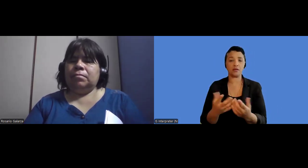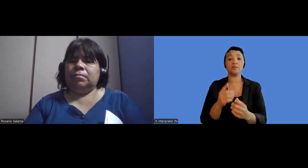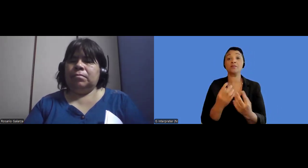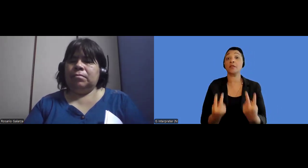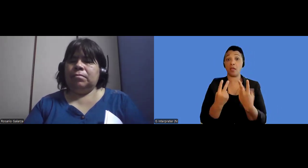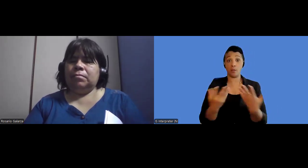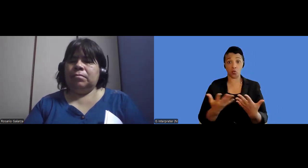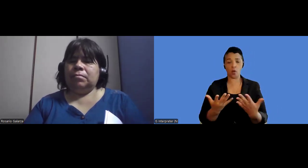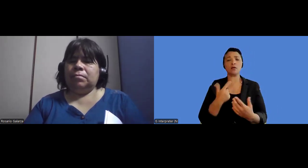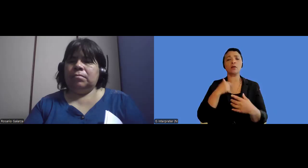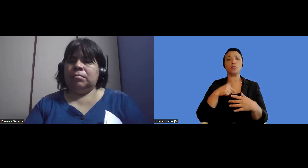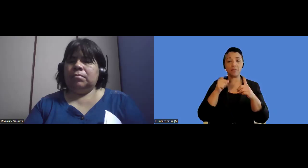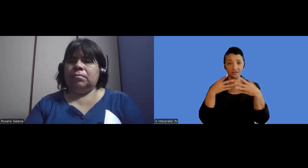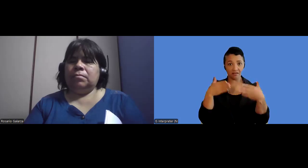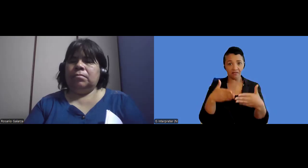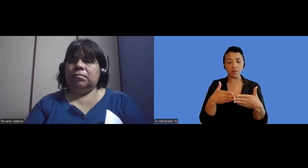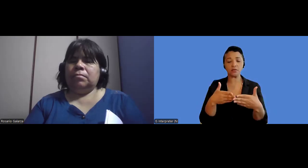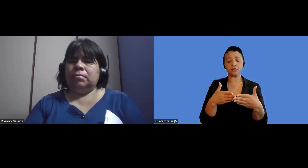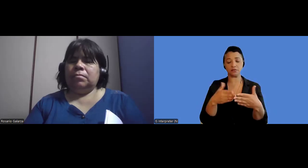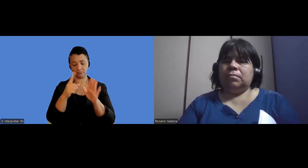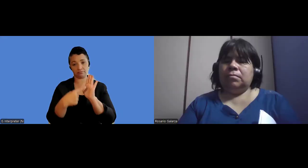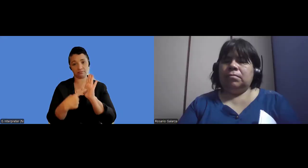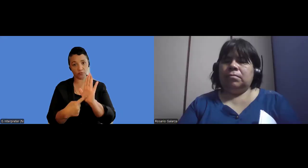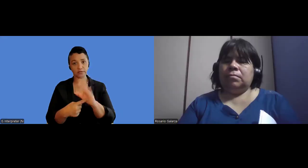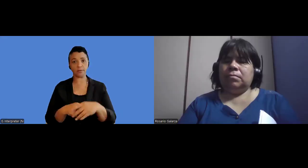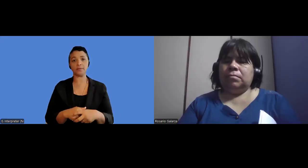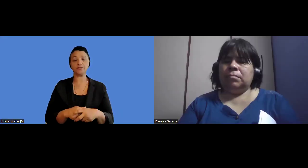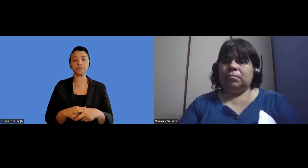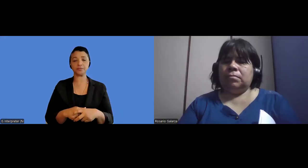on when it came to the